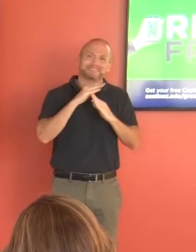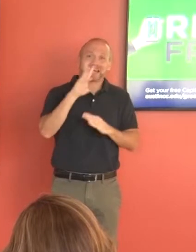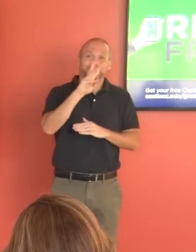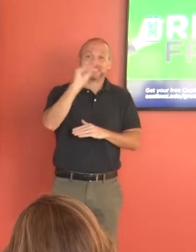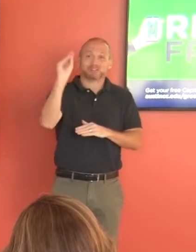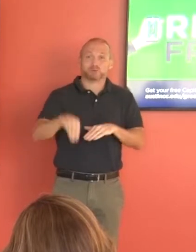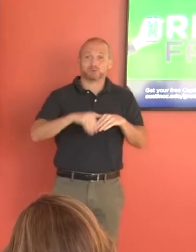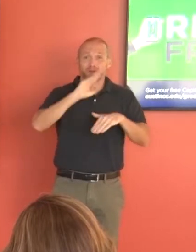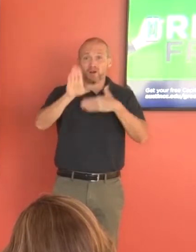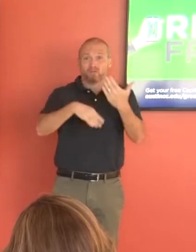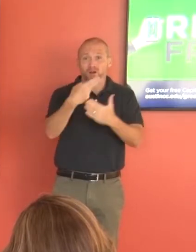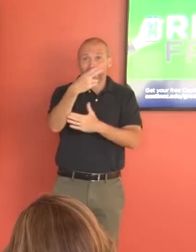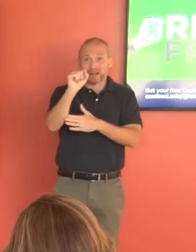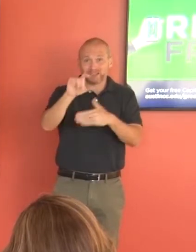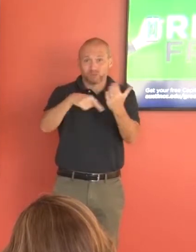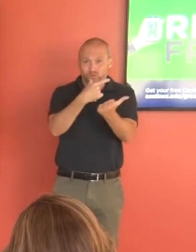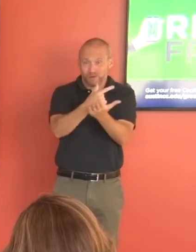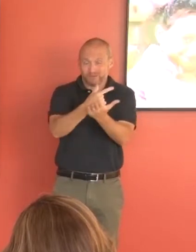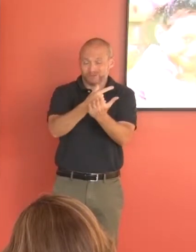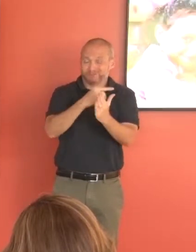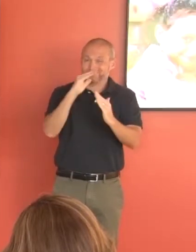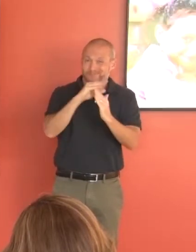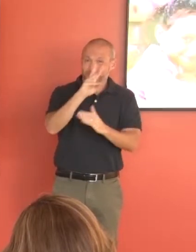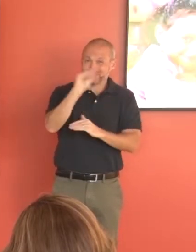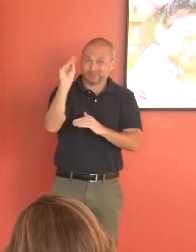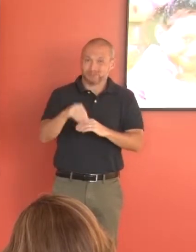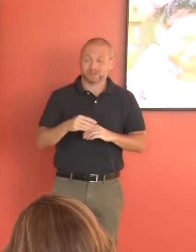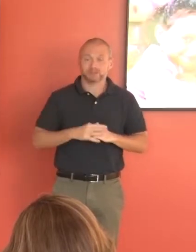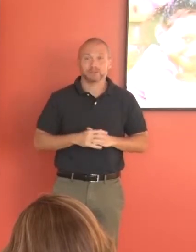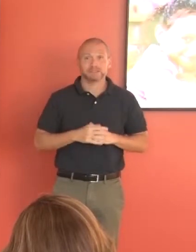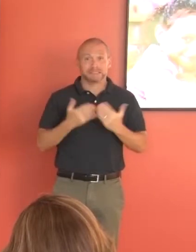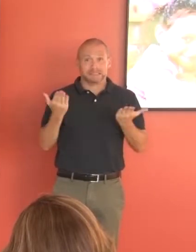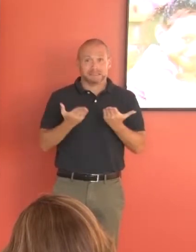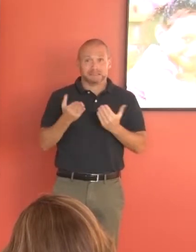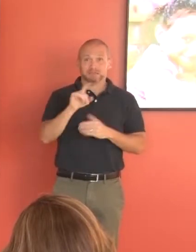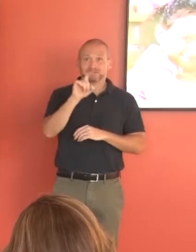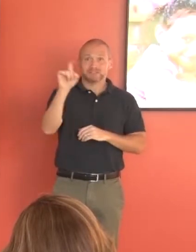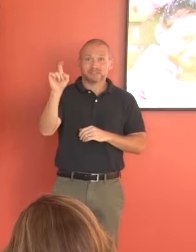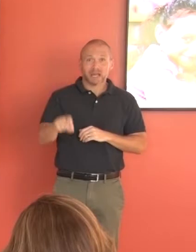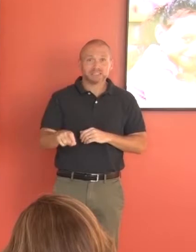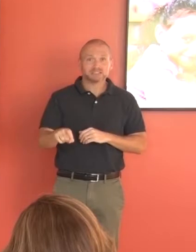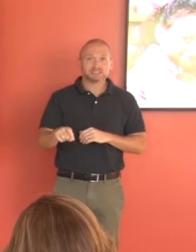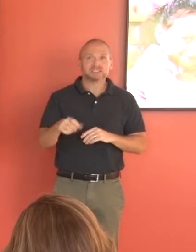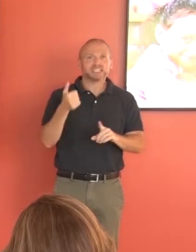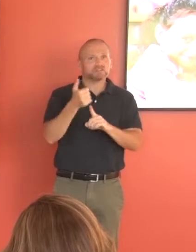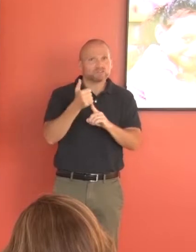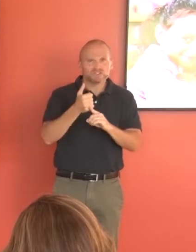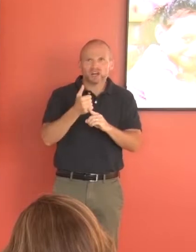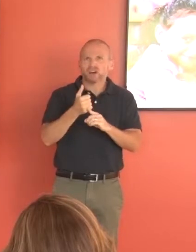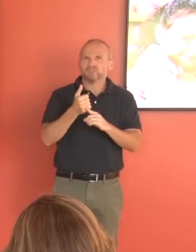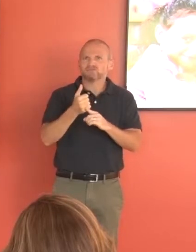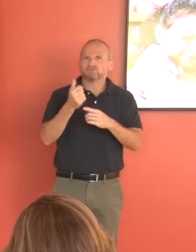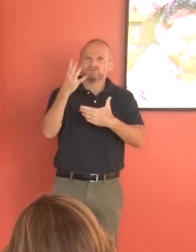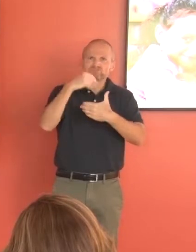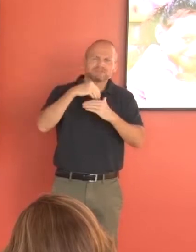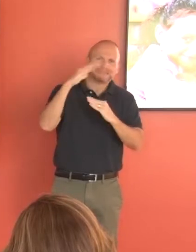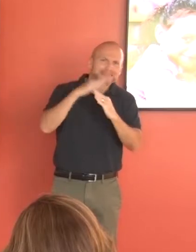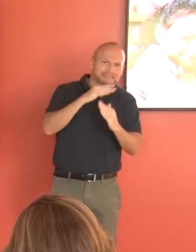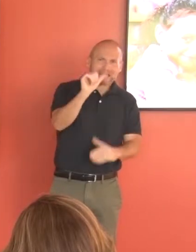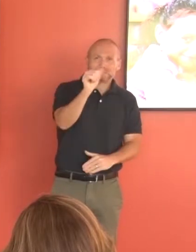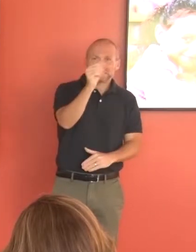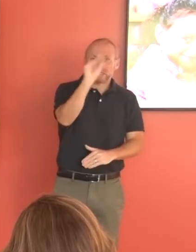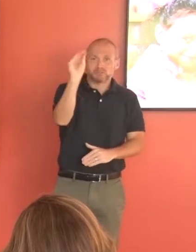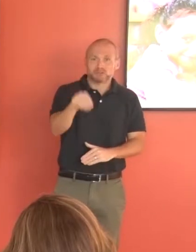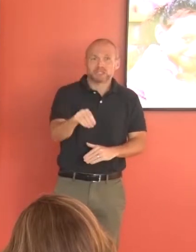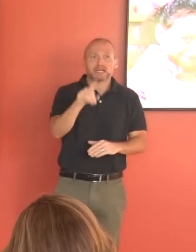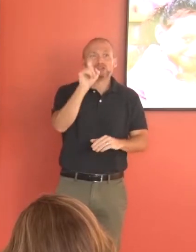school graduating classes. And in the state of Texas, you know, if you're in your top 10%, you're supposed to be able to go to